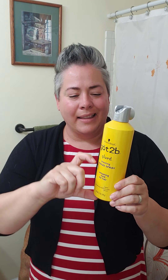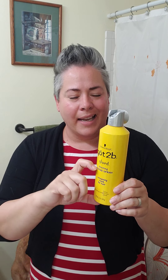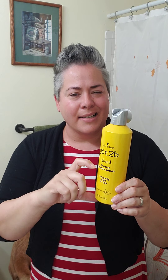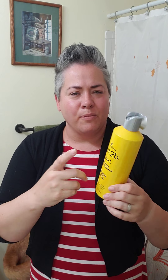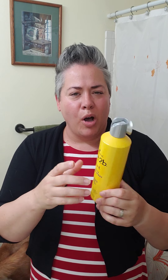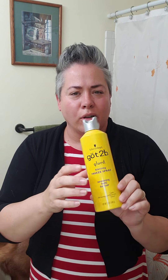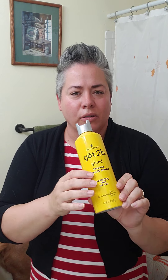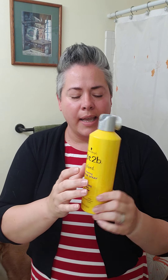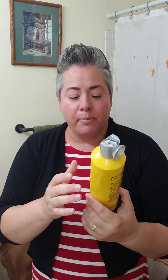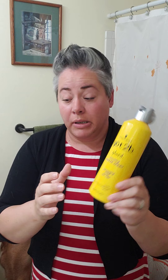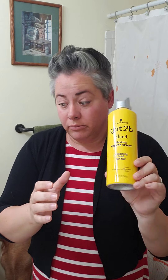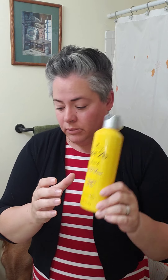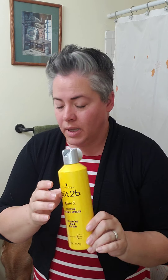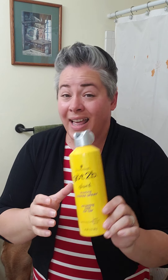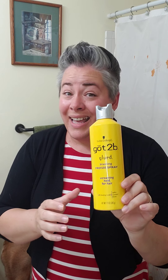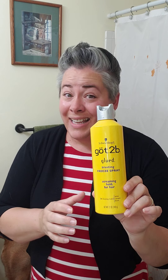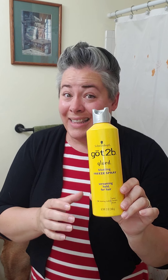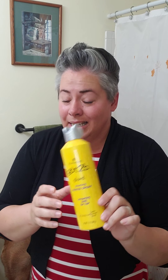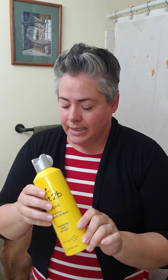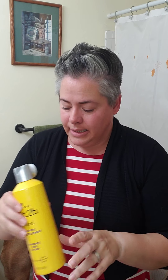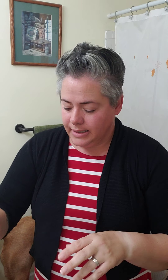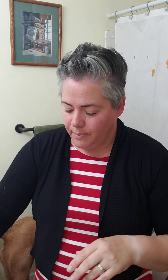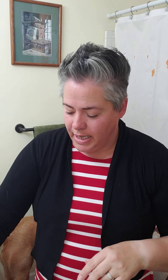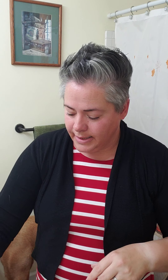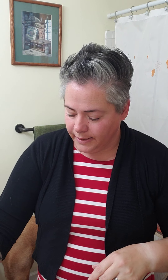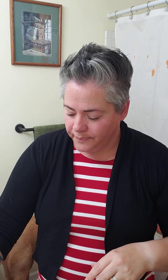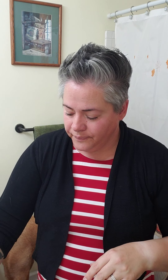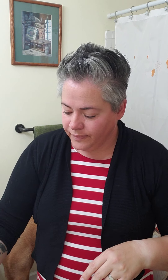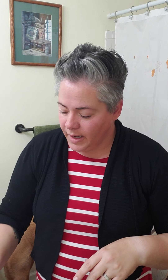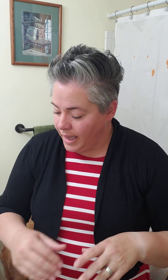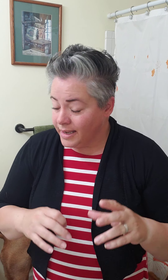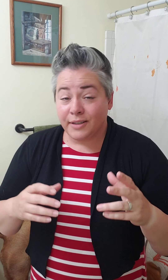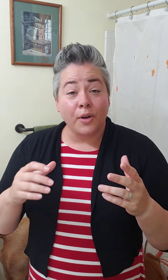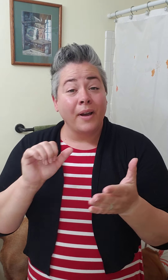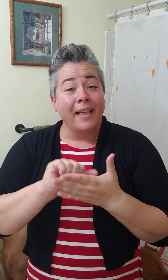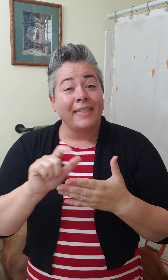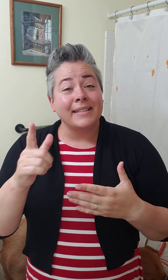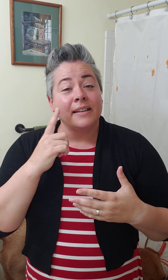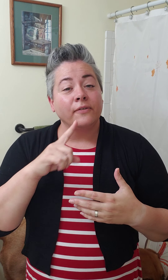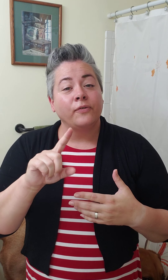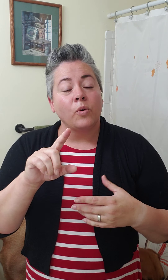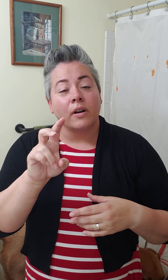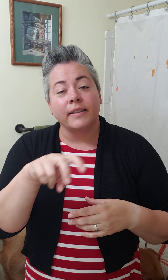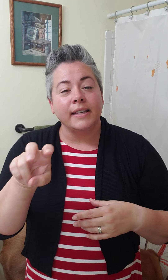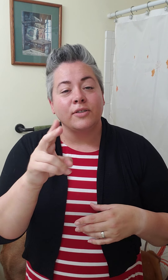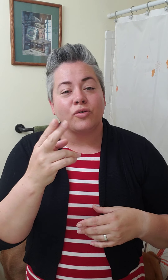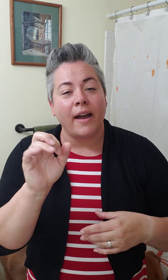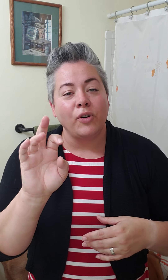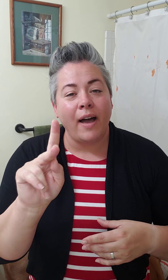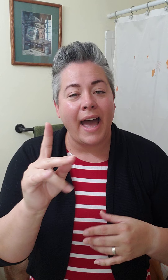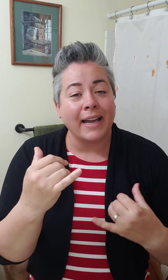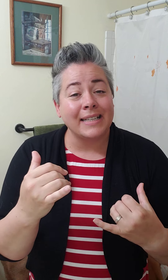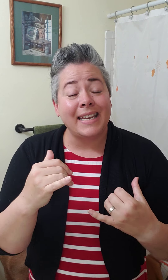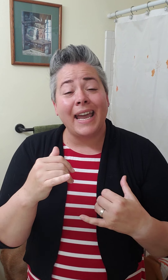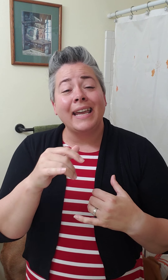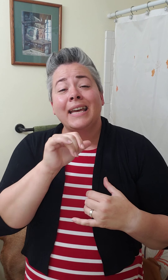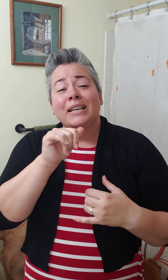like a smaller thing, but this is amazing. So that's it for the travel hack today.